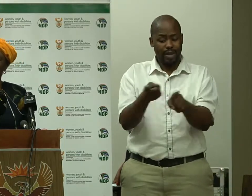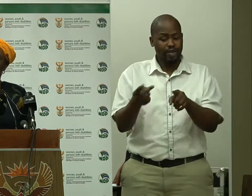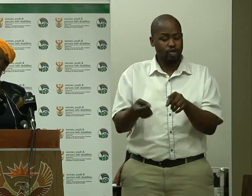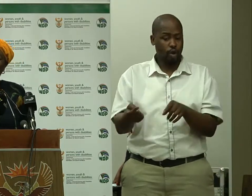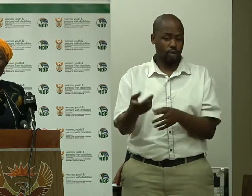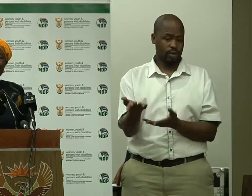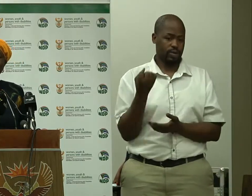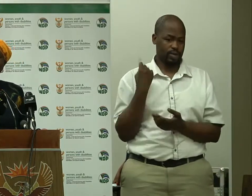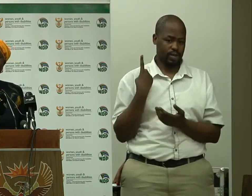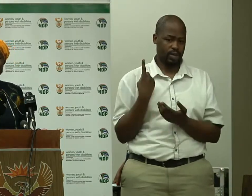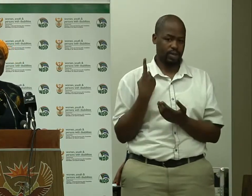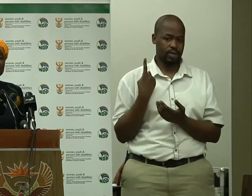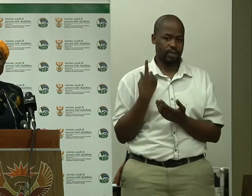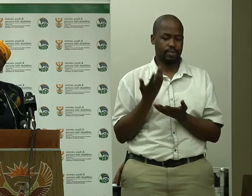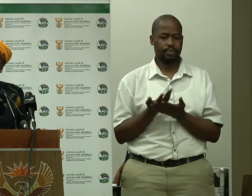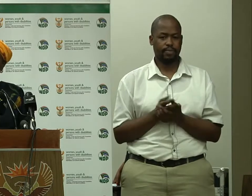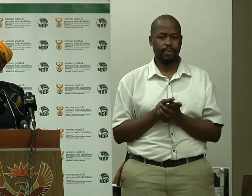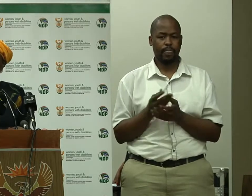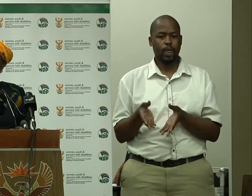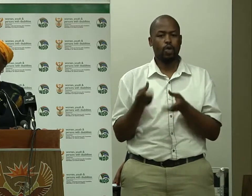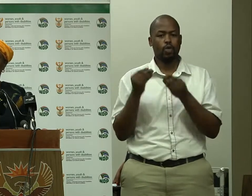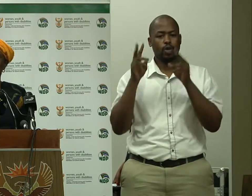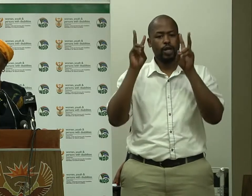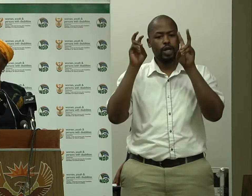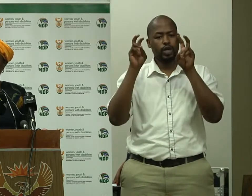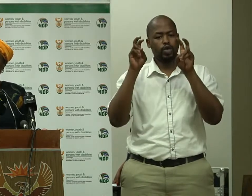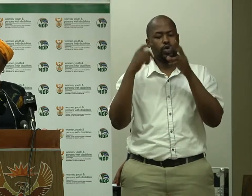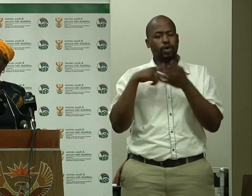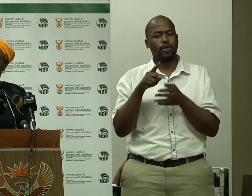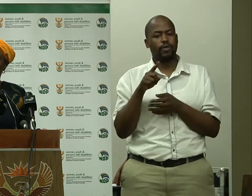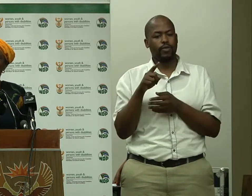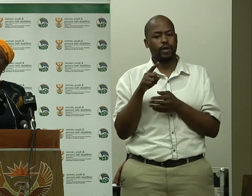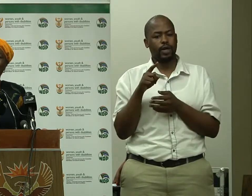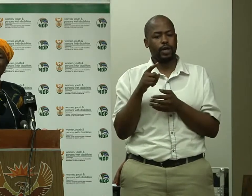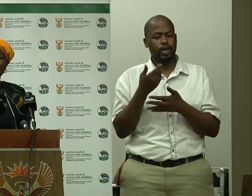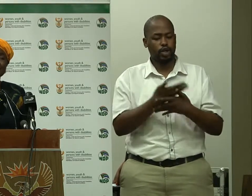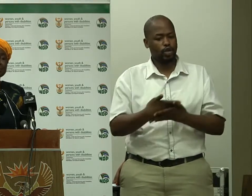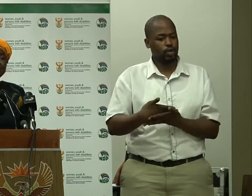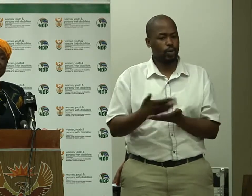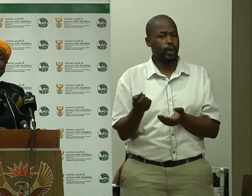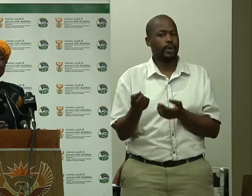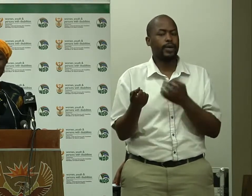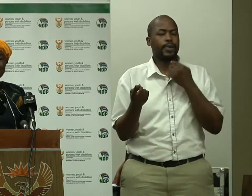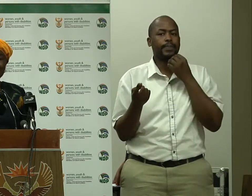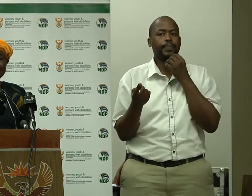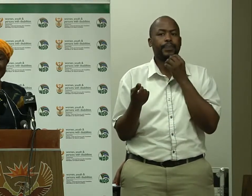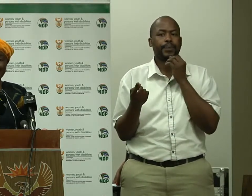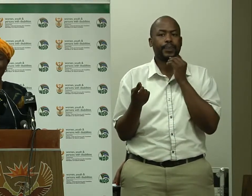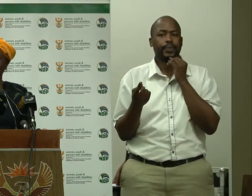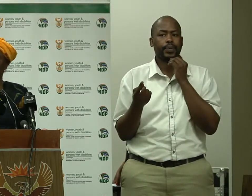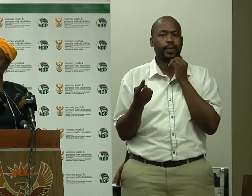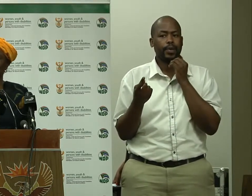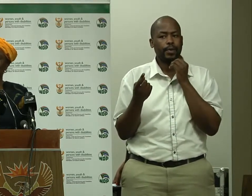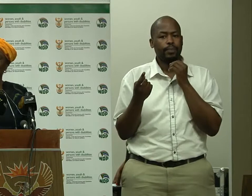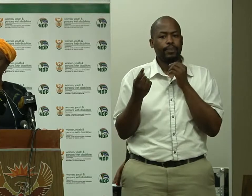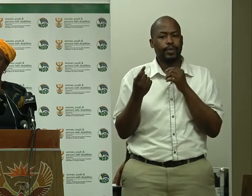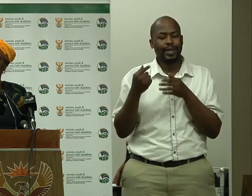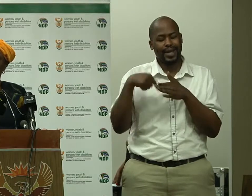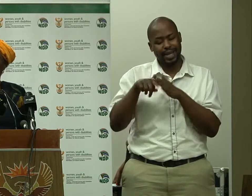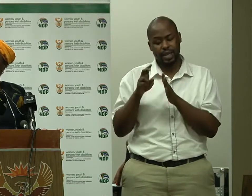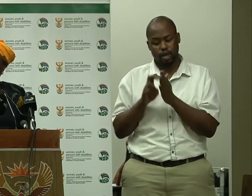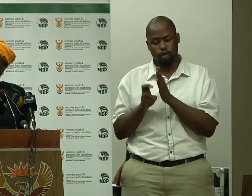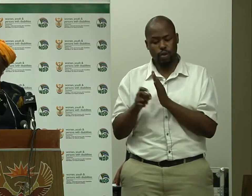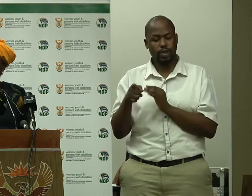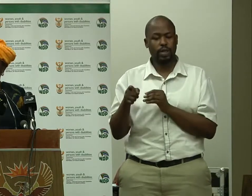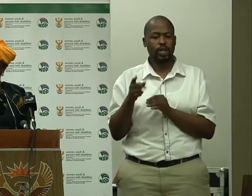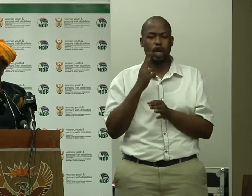survival. And there was an issue of autistic children. I mean, in the regulations,